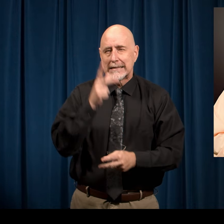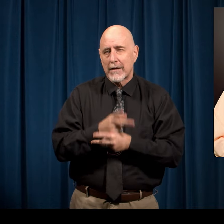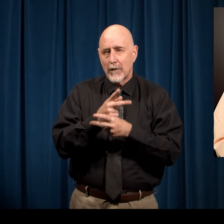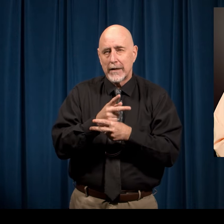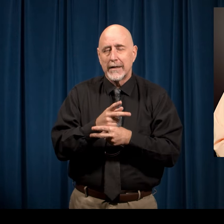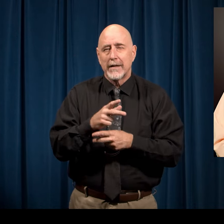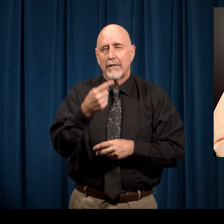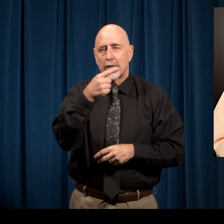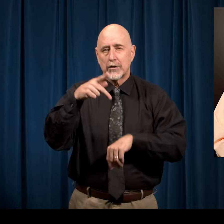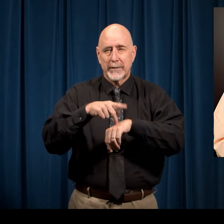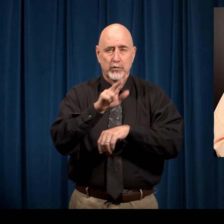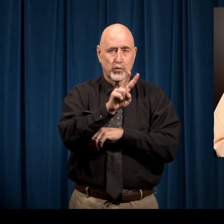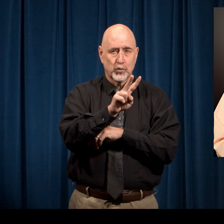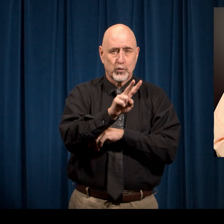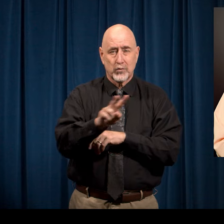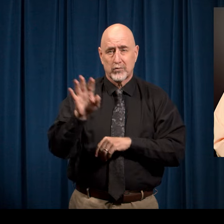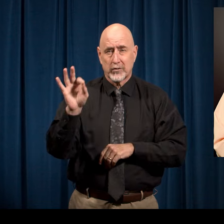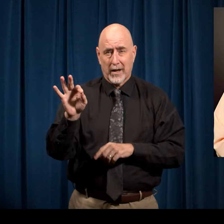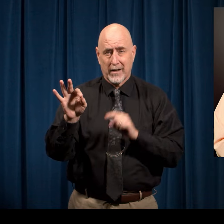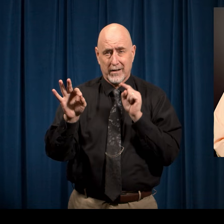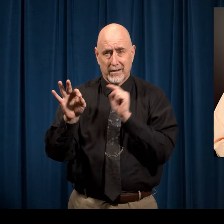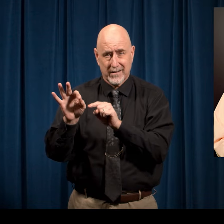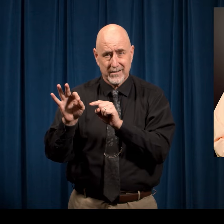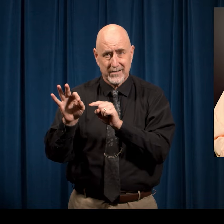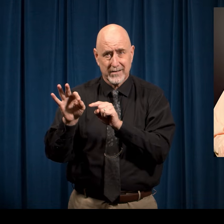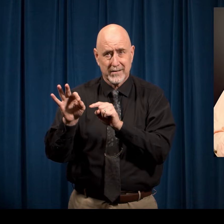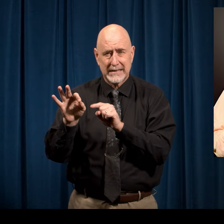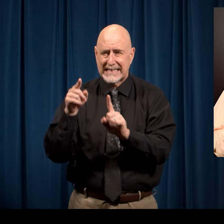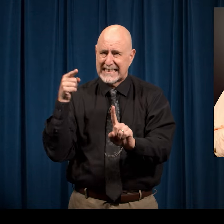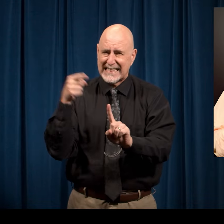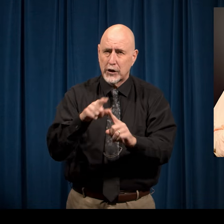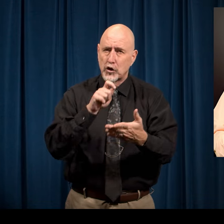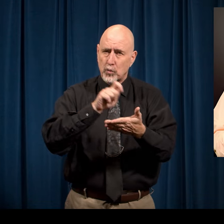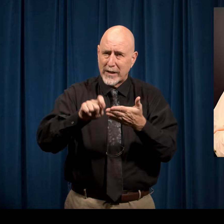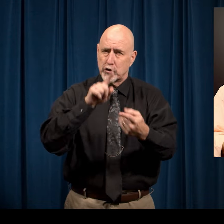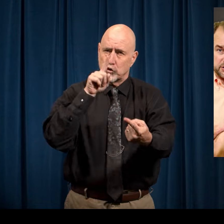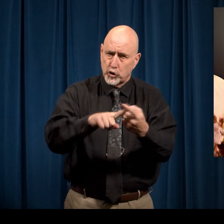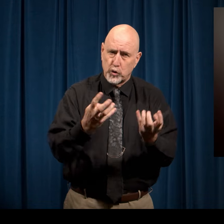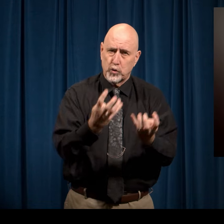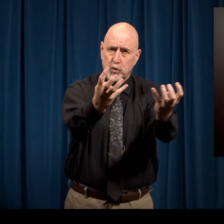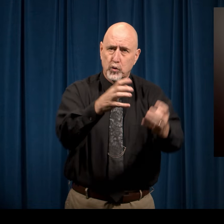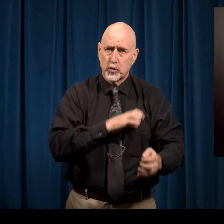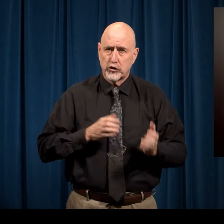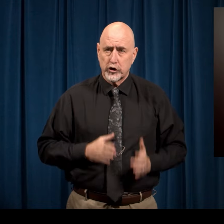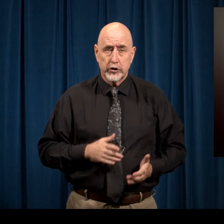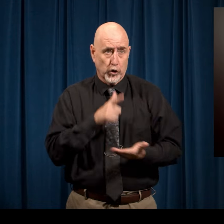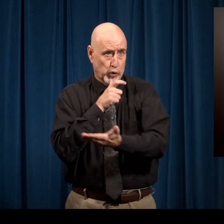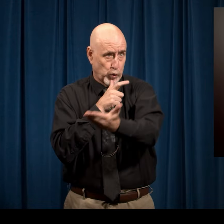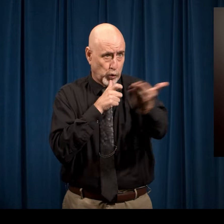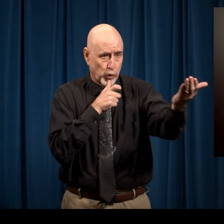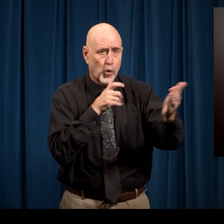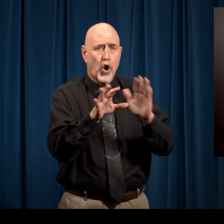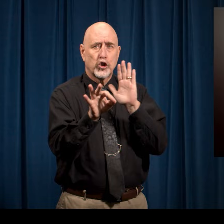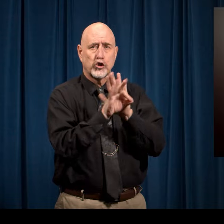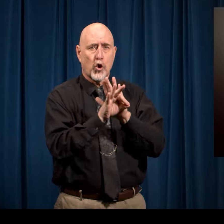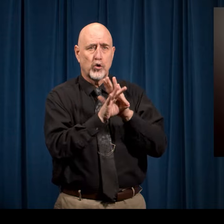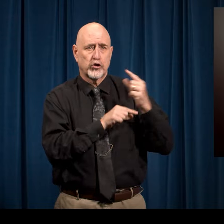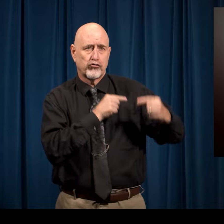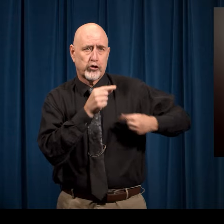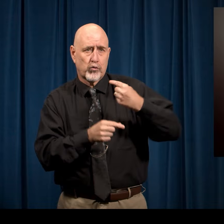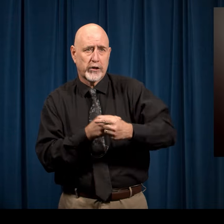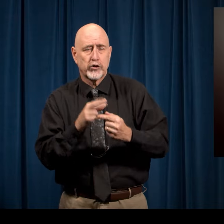to listen very carefully to 1 Peter chapter 2 and verse 9. This is written specifically to Christians. "But you are a